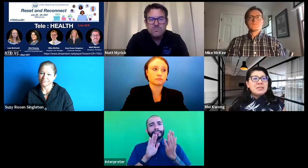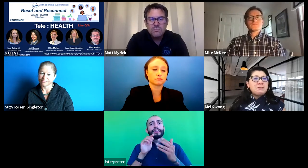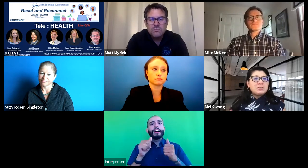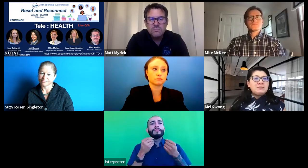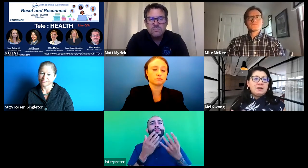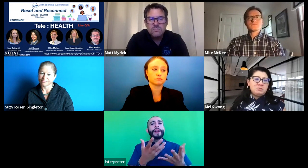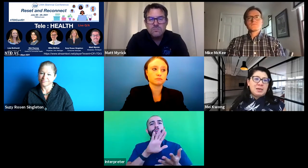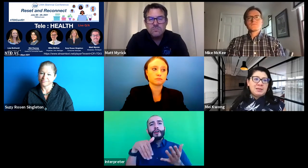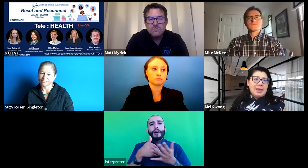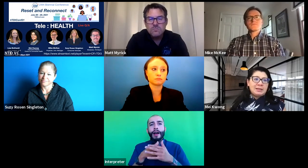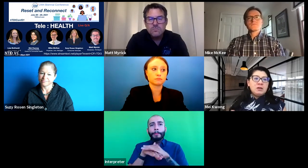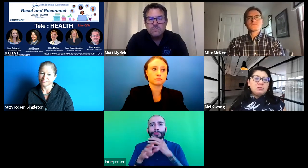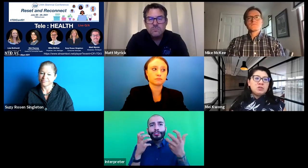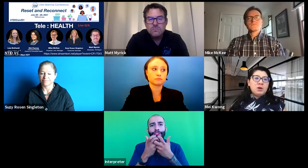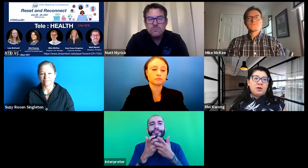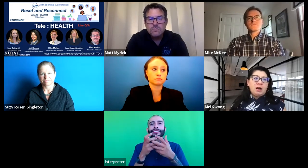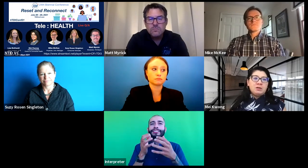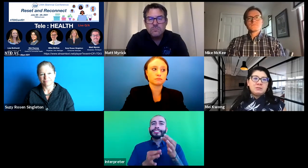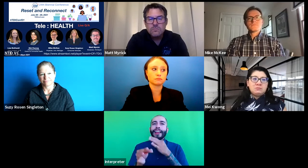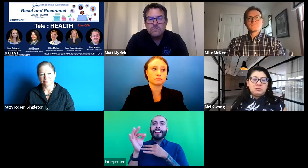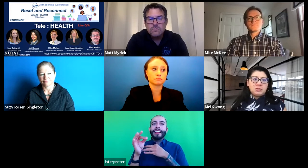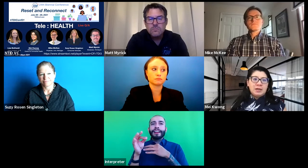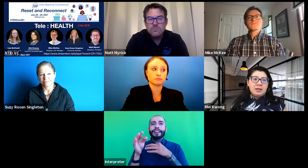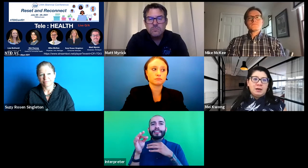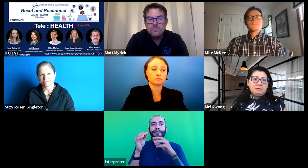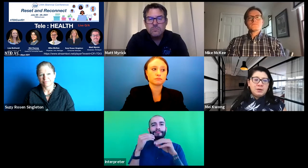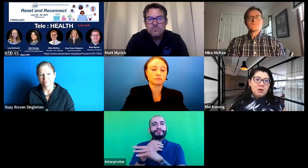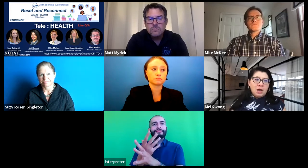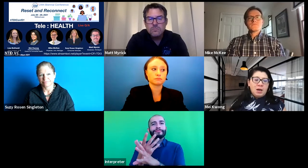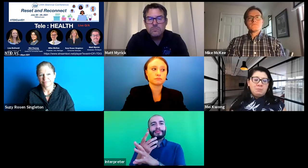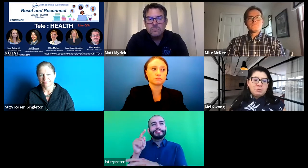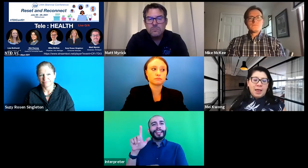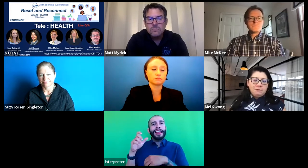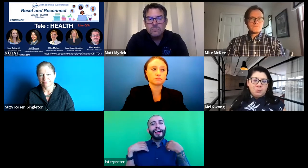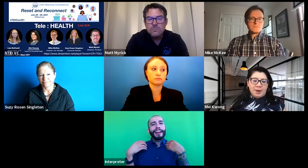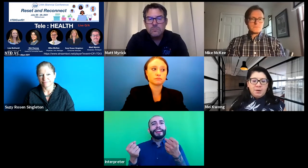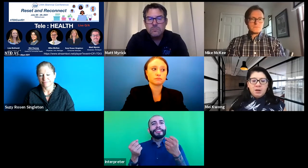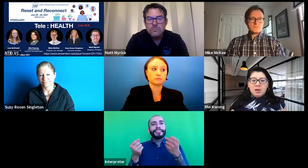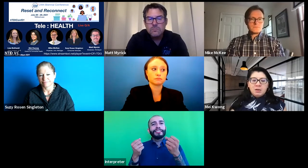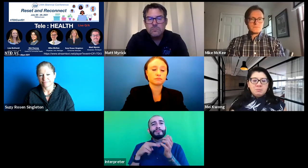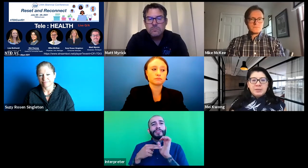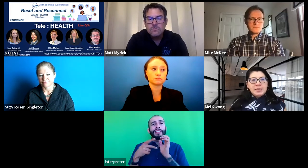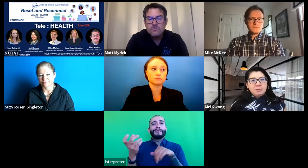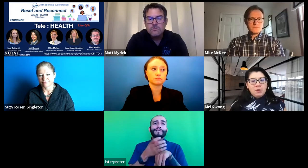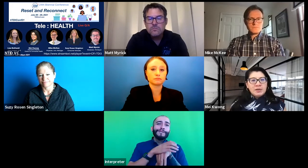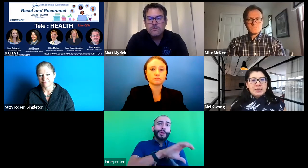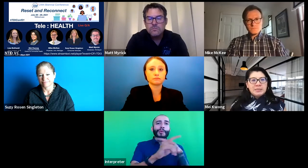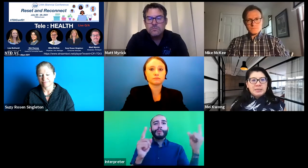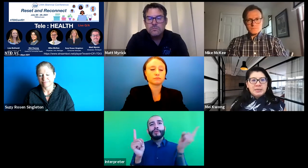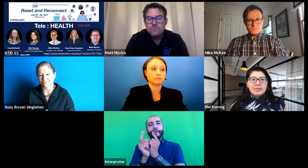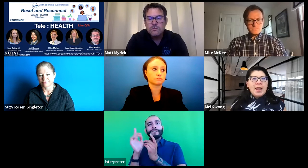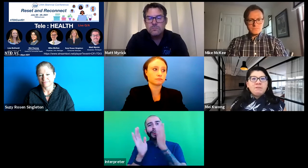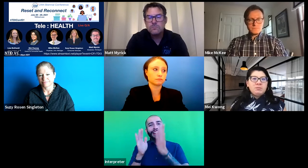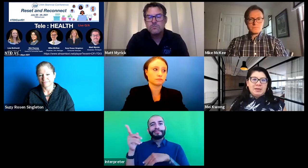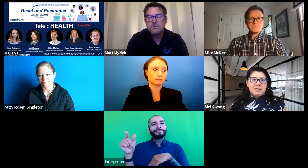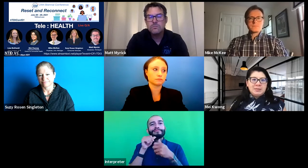they never developed maybe like those protocols through their telehealth platform there. But then COVID-19